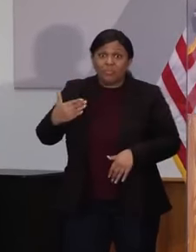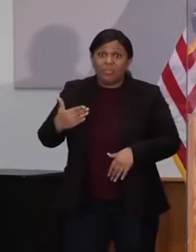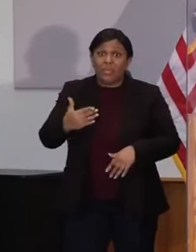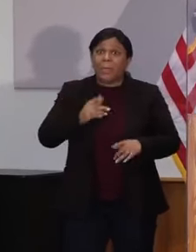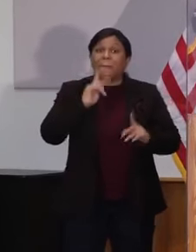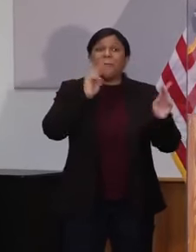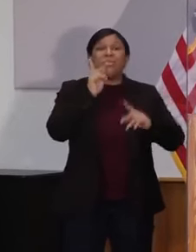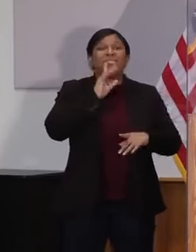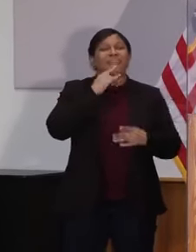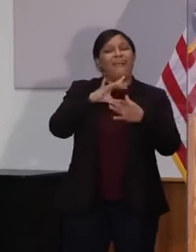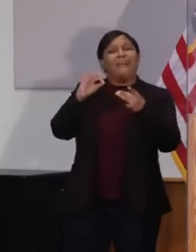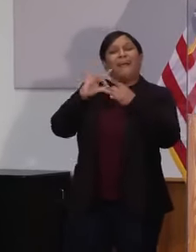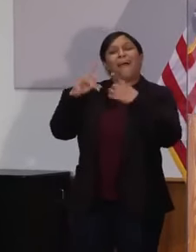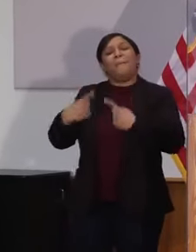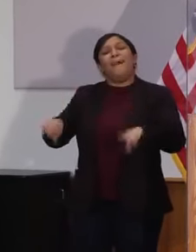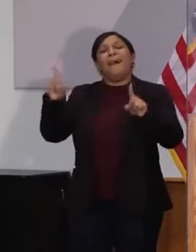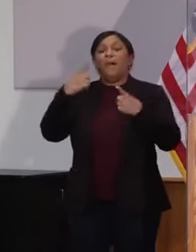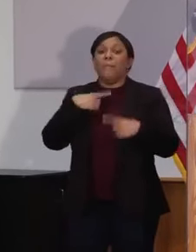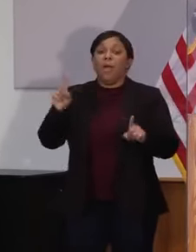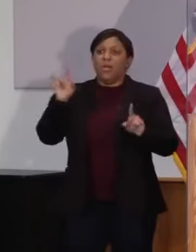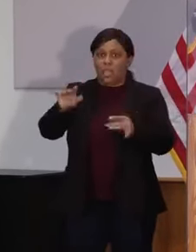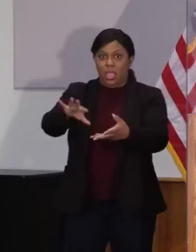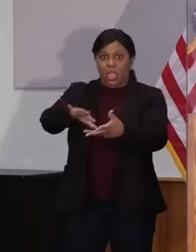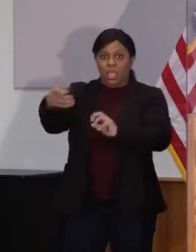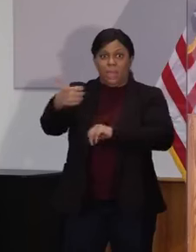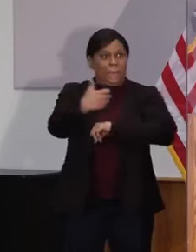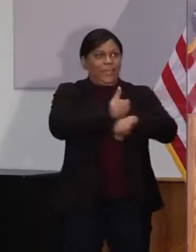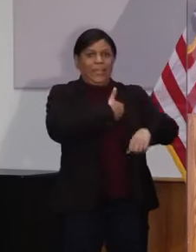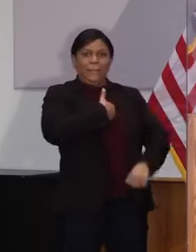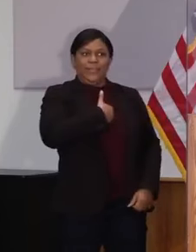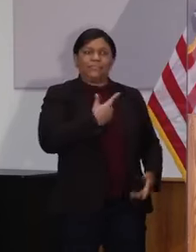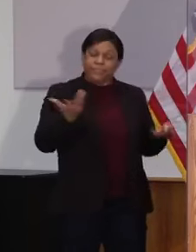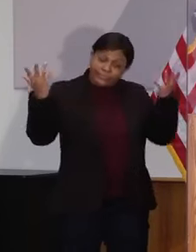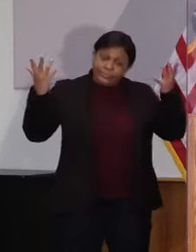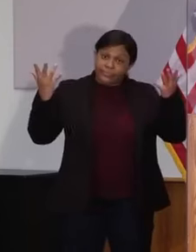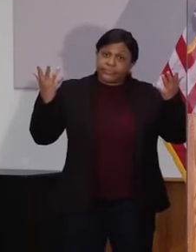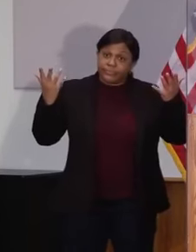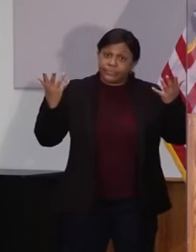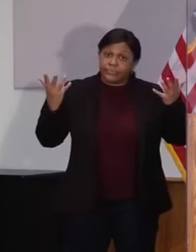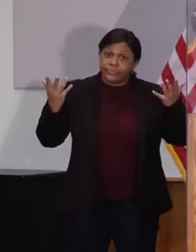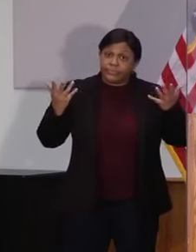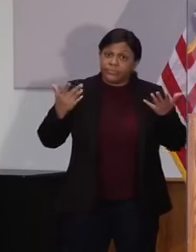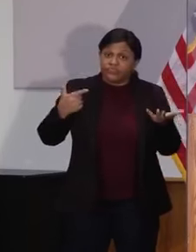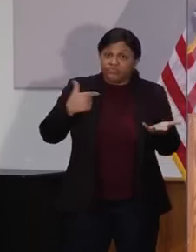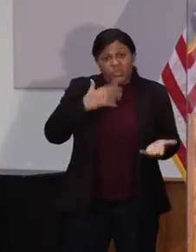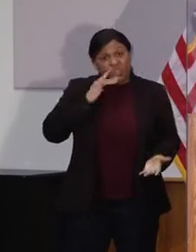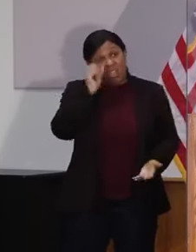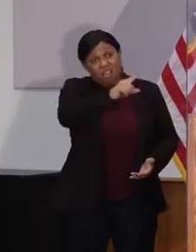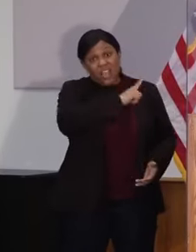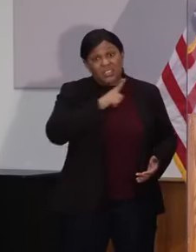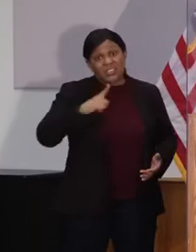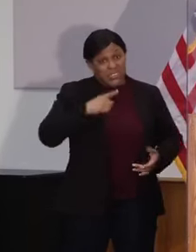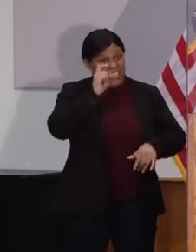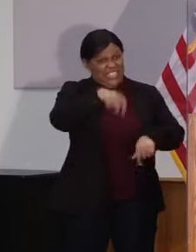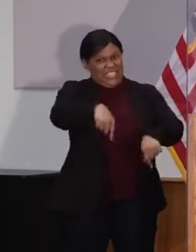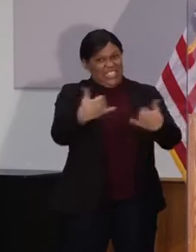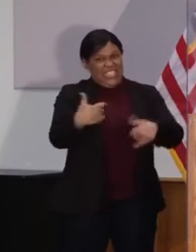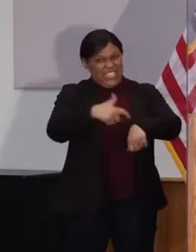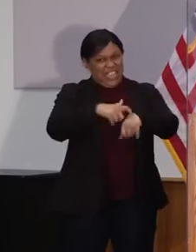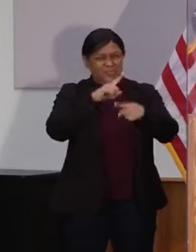because he didn't include us. So we'll do what we need to do. I would just ask the legislature, this is our time to work together. This is